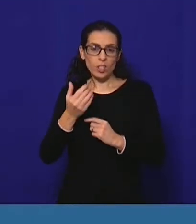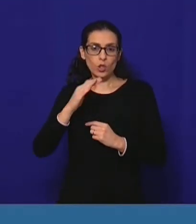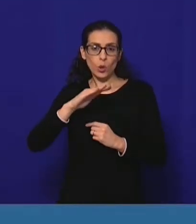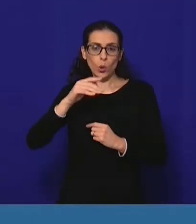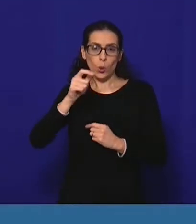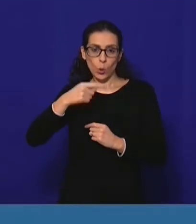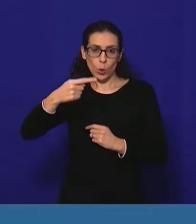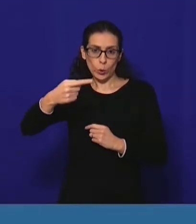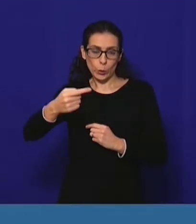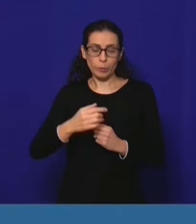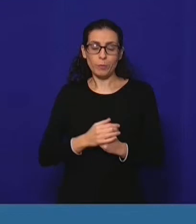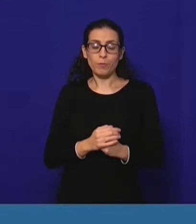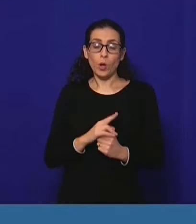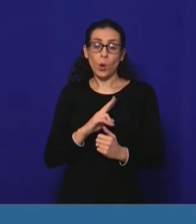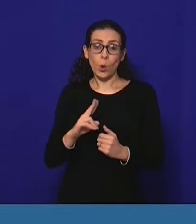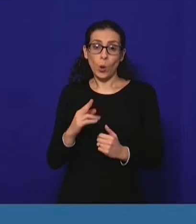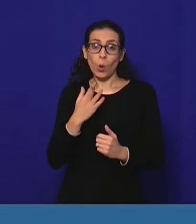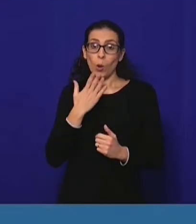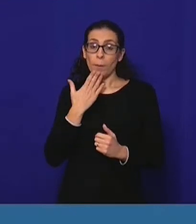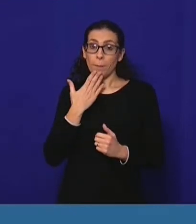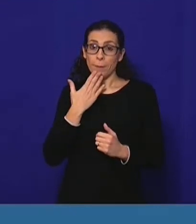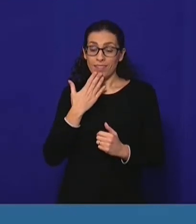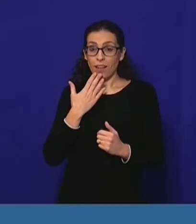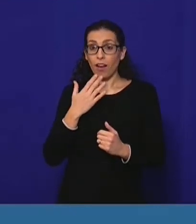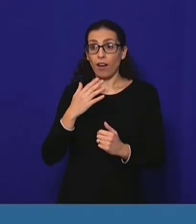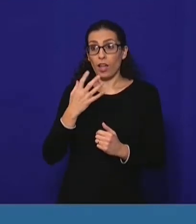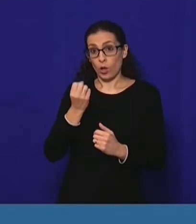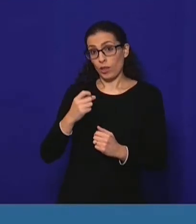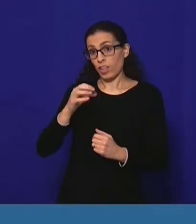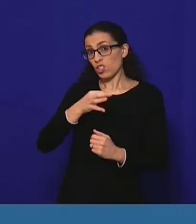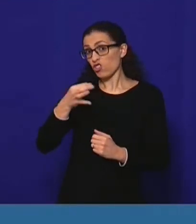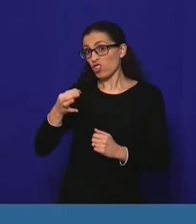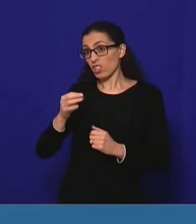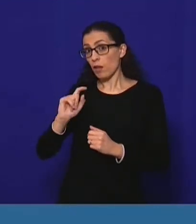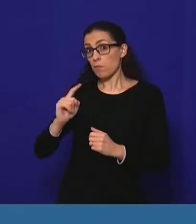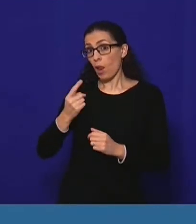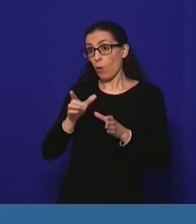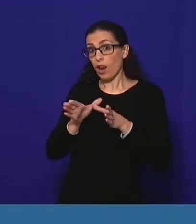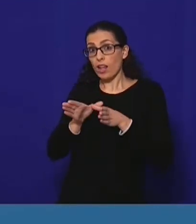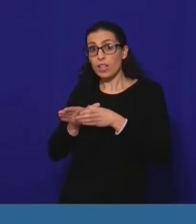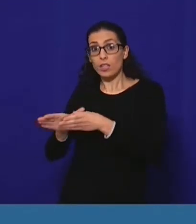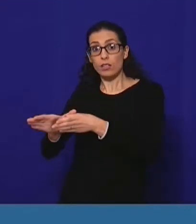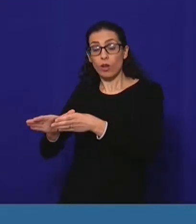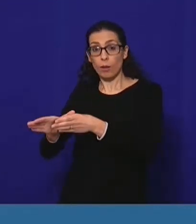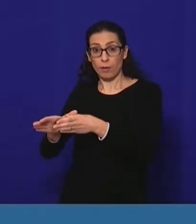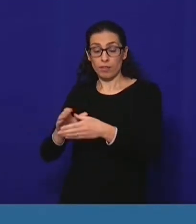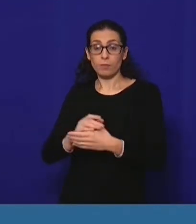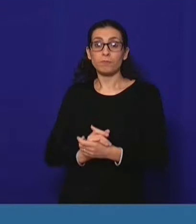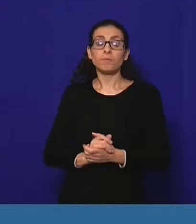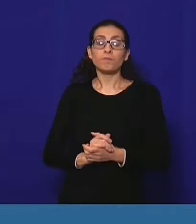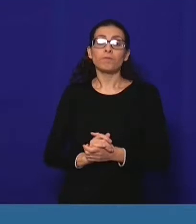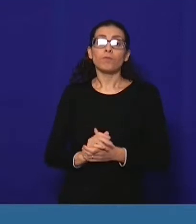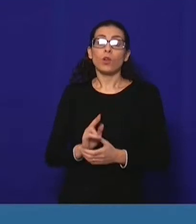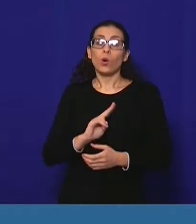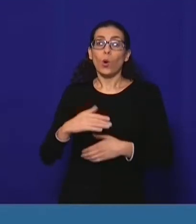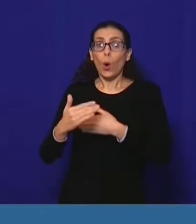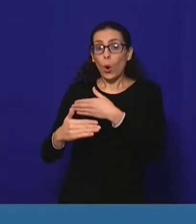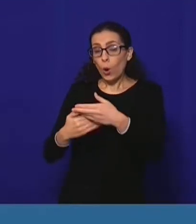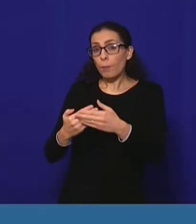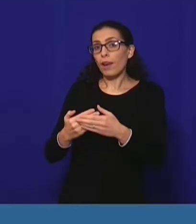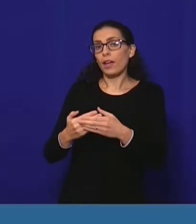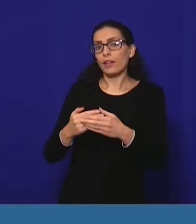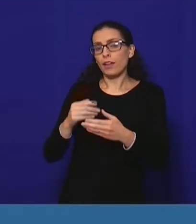dawn bħal dejjem kull każ li jkollna nibqgħu niżolaw dawn il-każijiet. U bħal dejjem komplejna wkoll dejjem nittestjaw